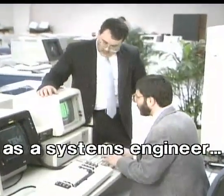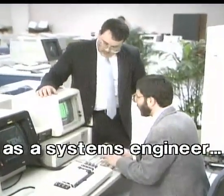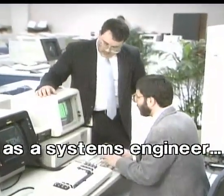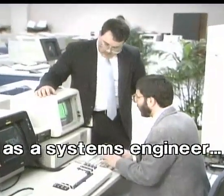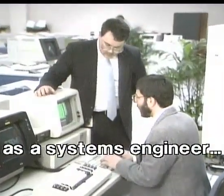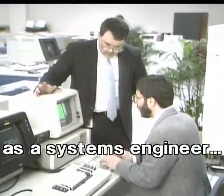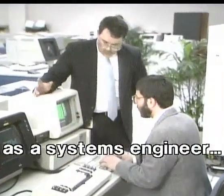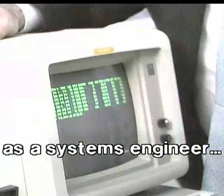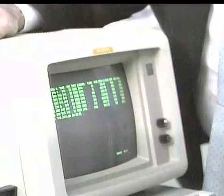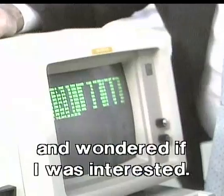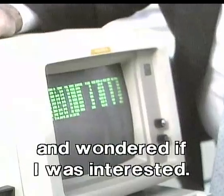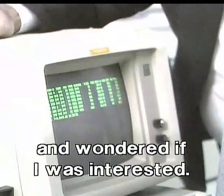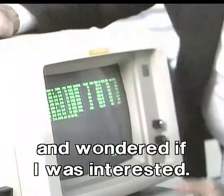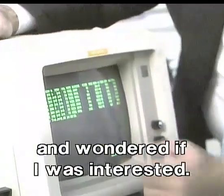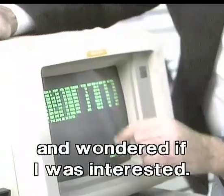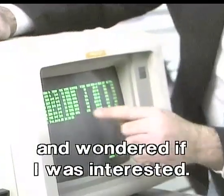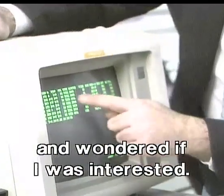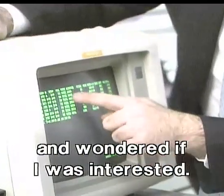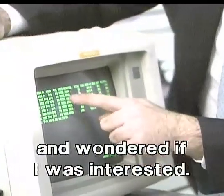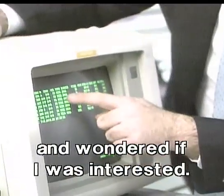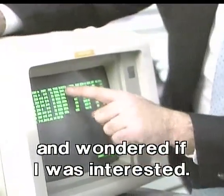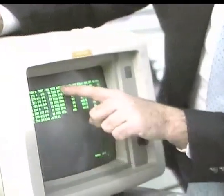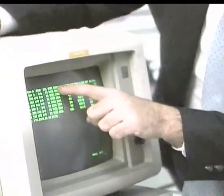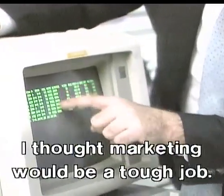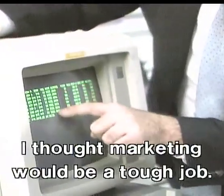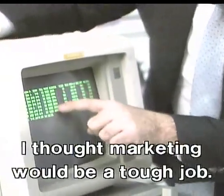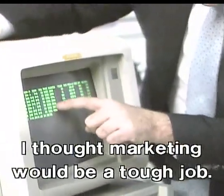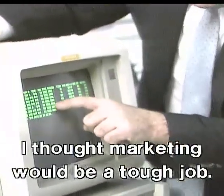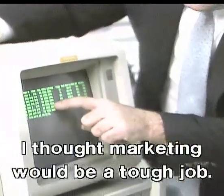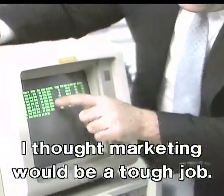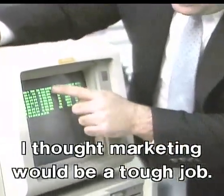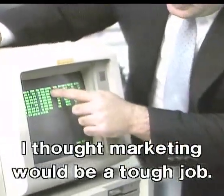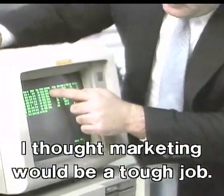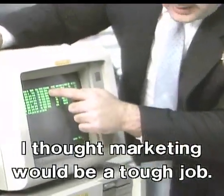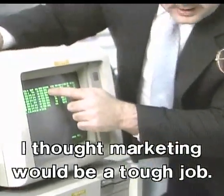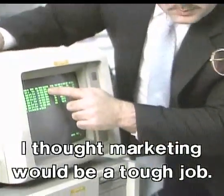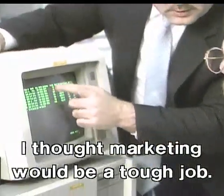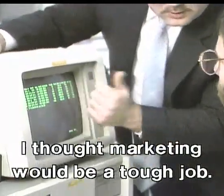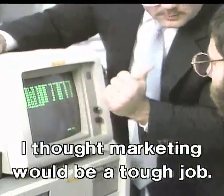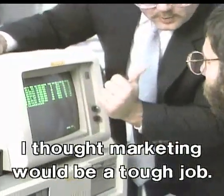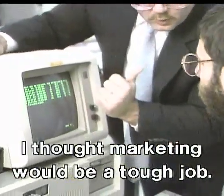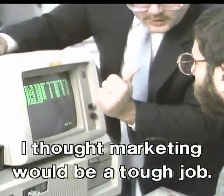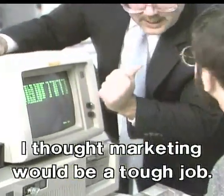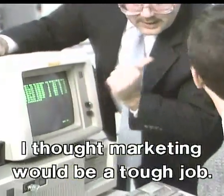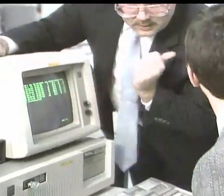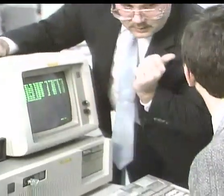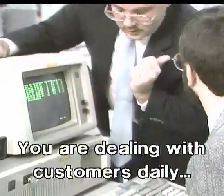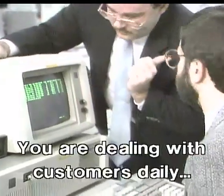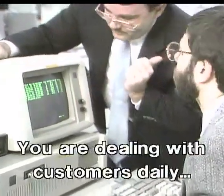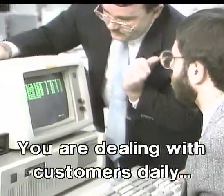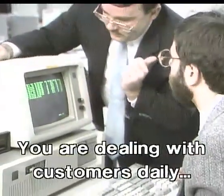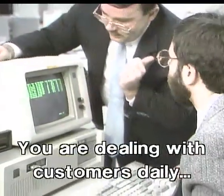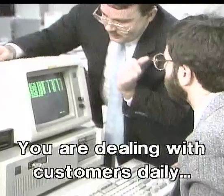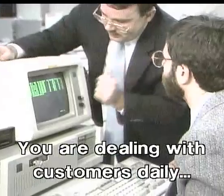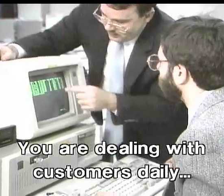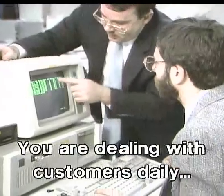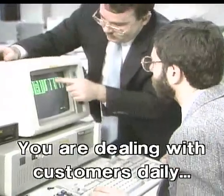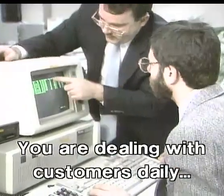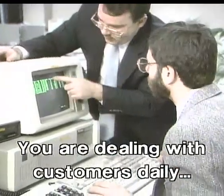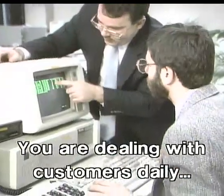go, marketing. Tough job. I mean, you're dealing with customers every day, you're